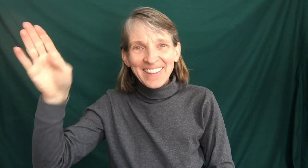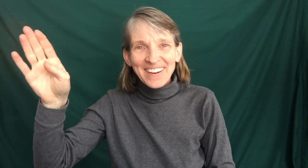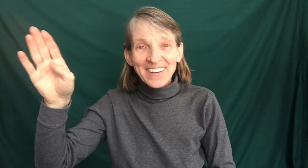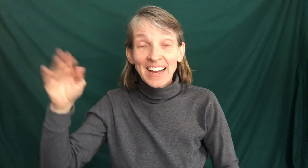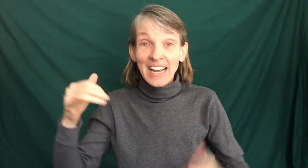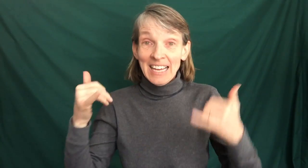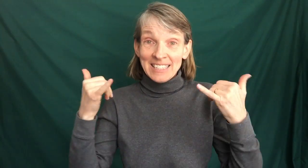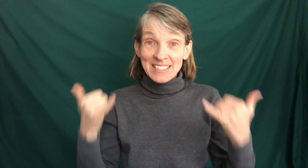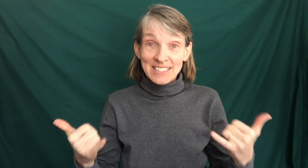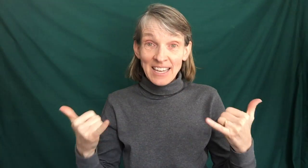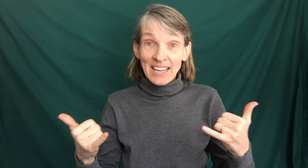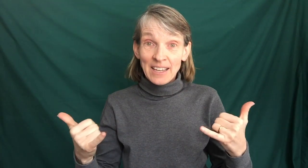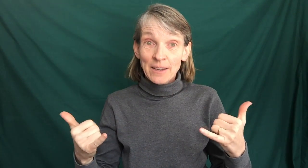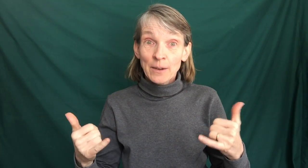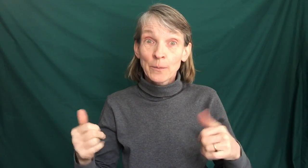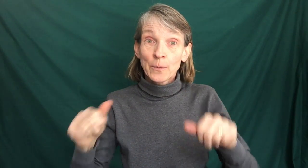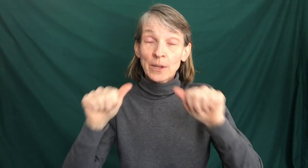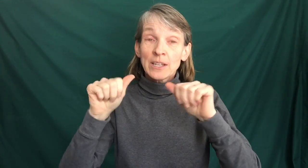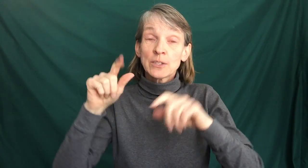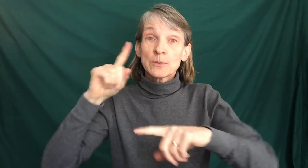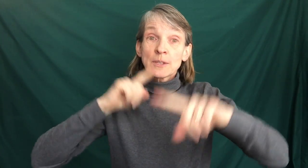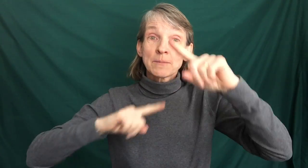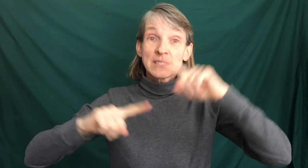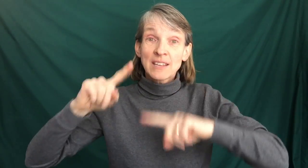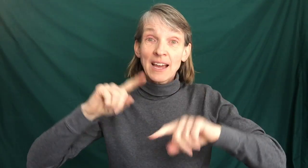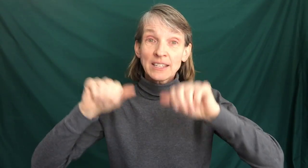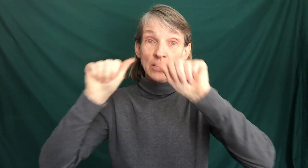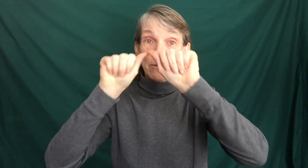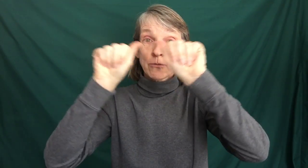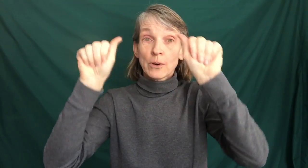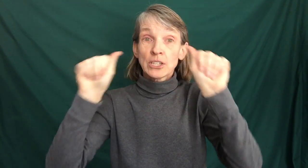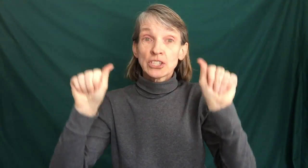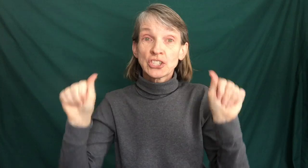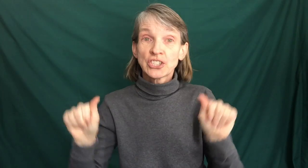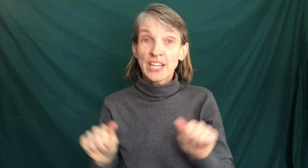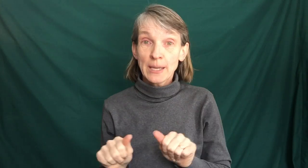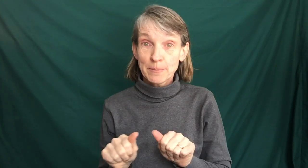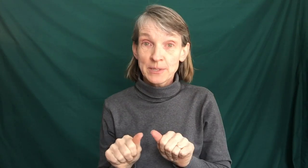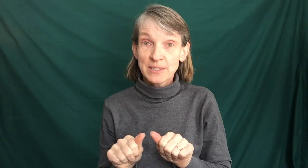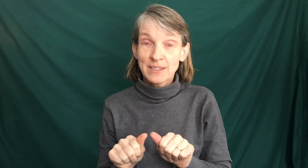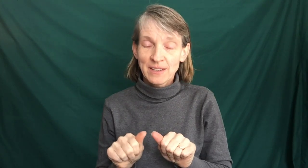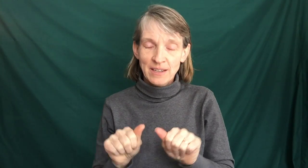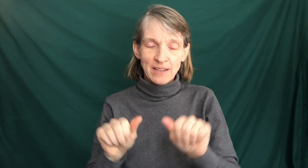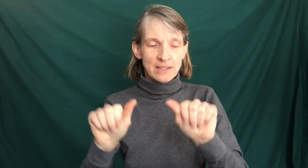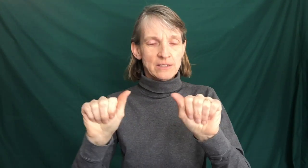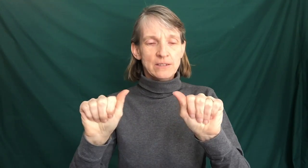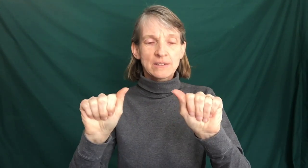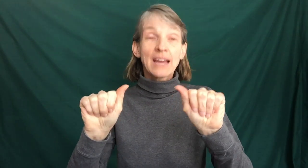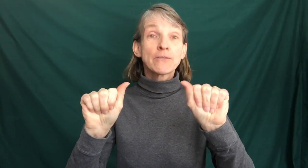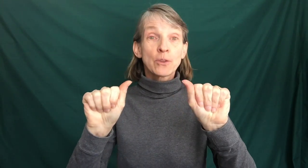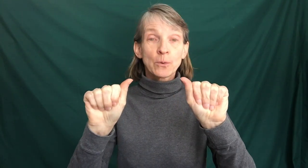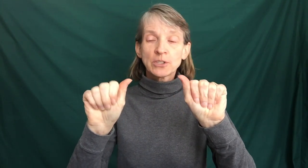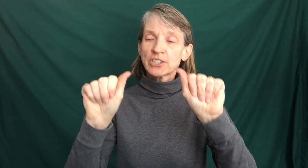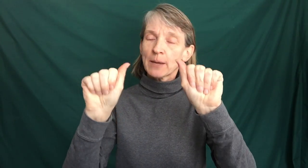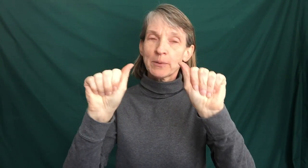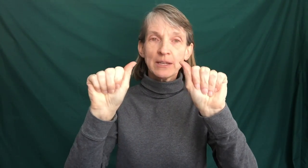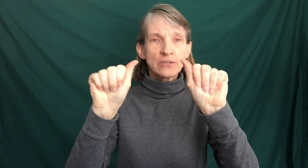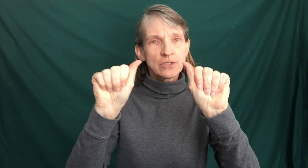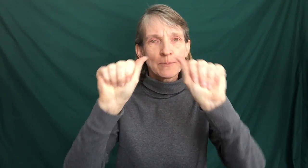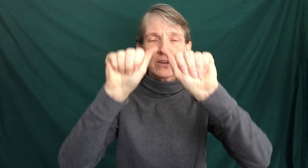Hi there. Today we're going to do some signs for shapes. The sign for the word shape is just make your